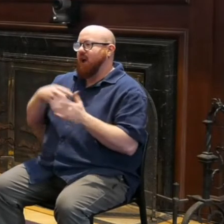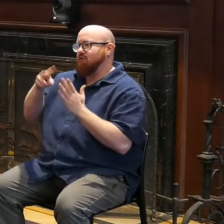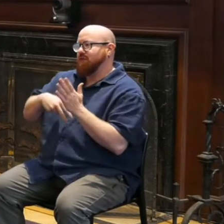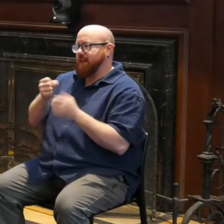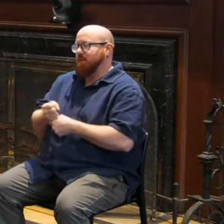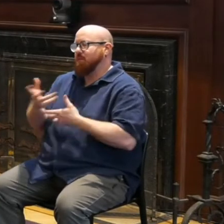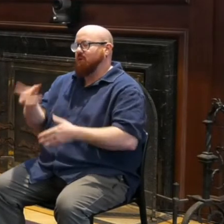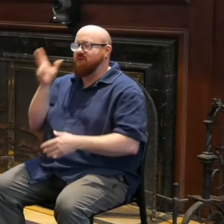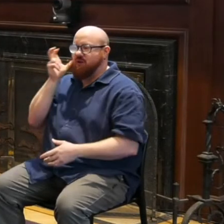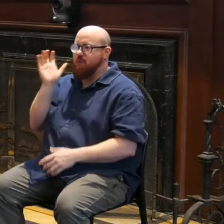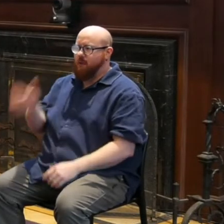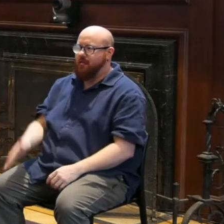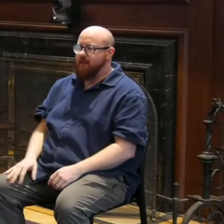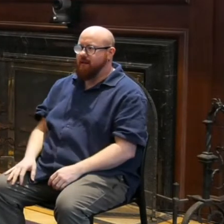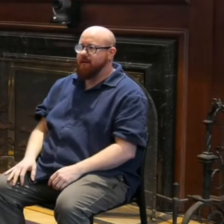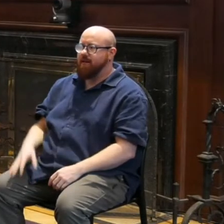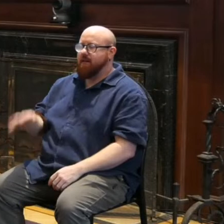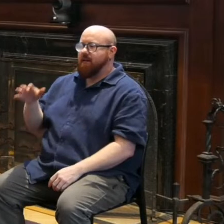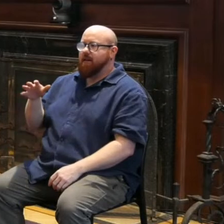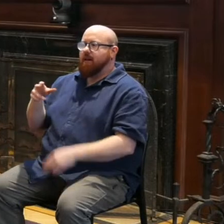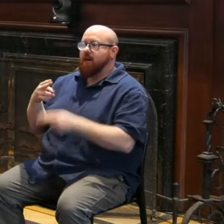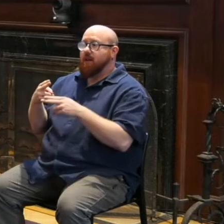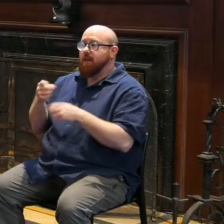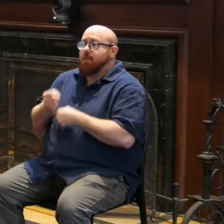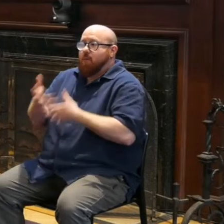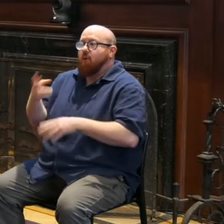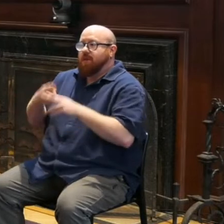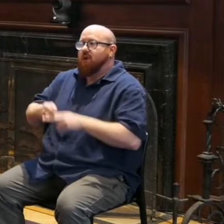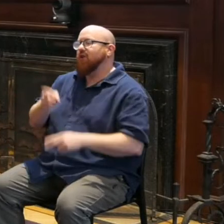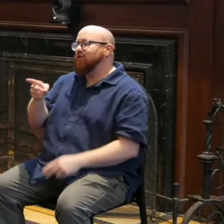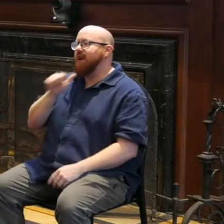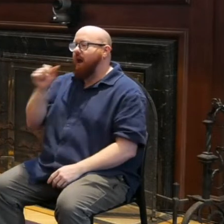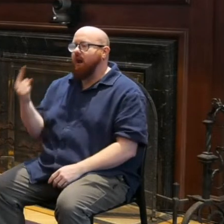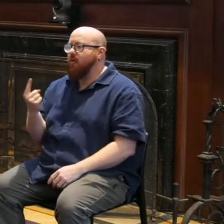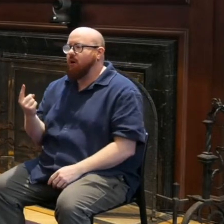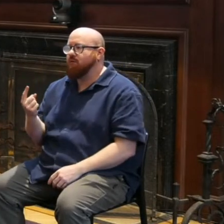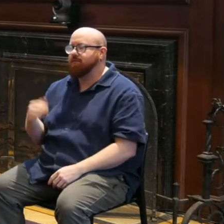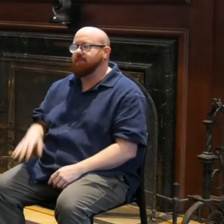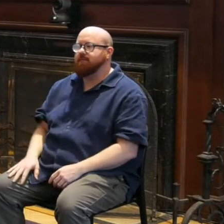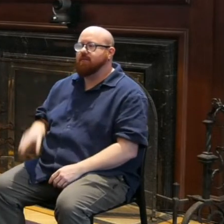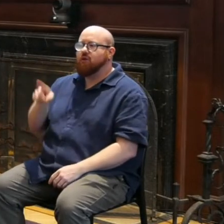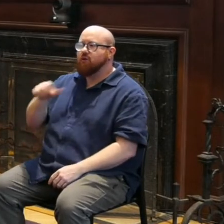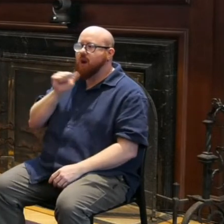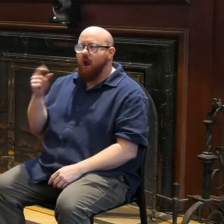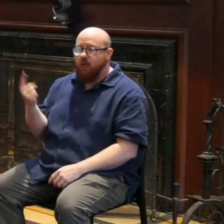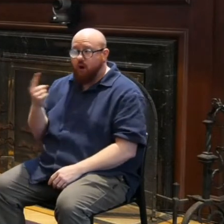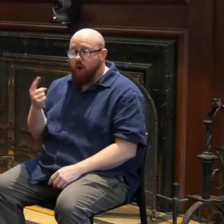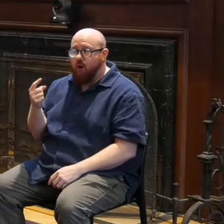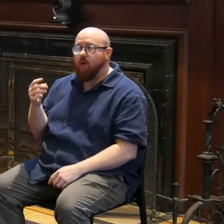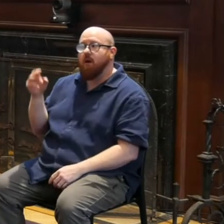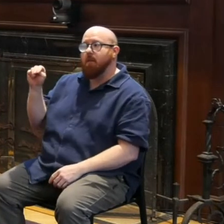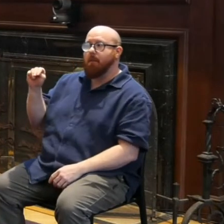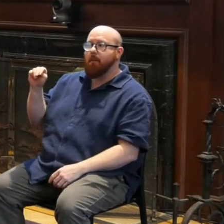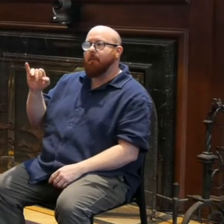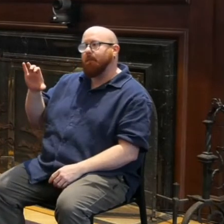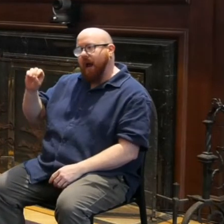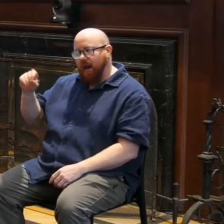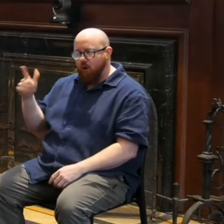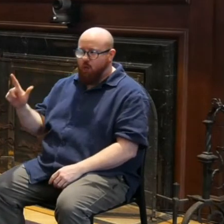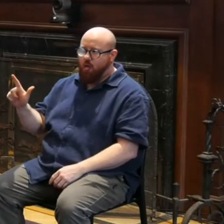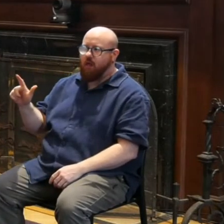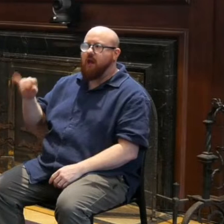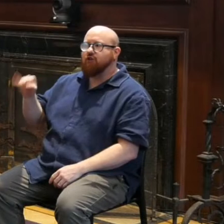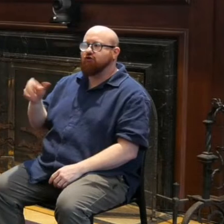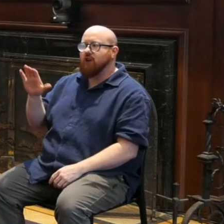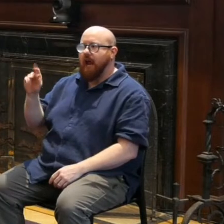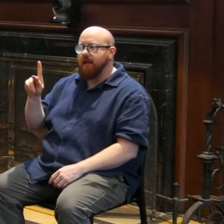So here's the playlist for the poem. It's called You Are Not Alone. You Are Not Alone, Michael Jackson. Say My